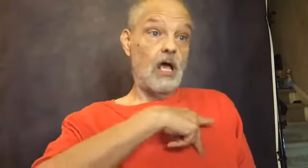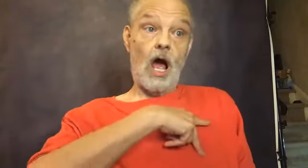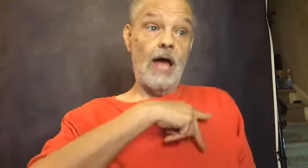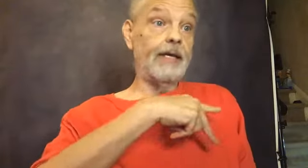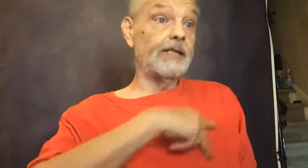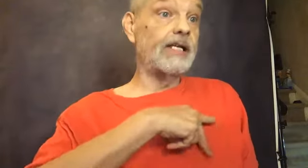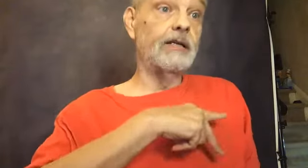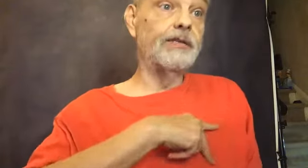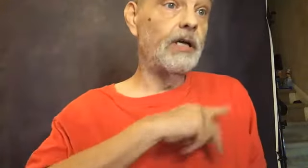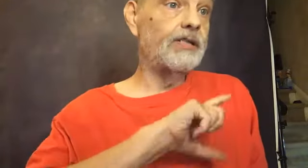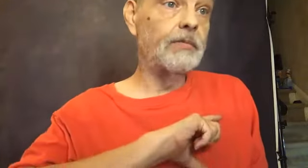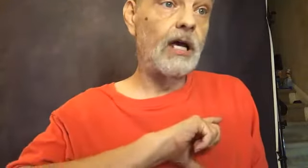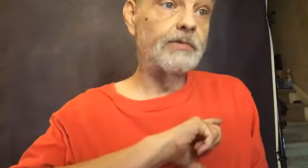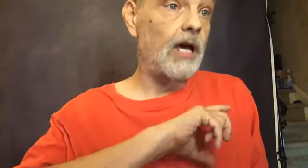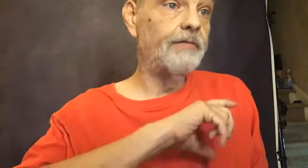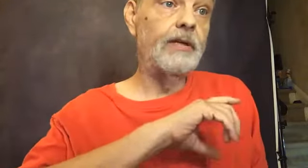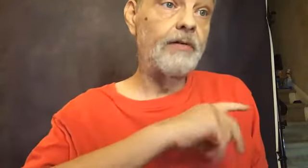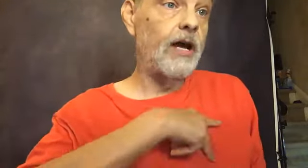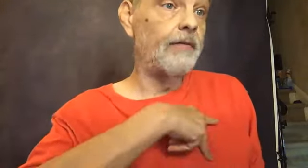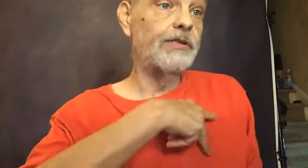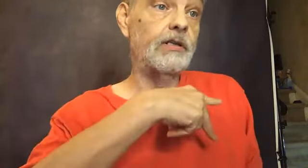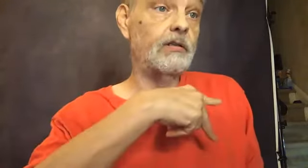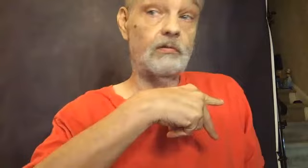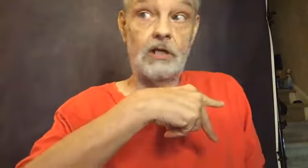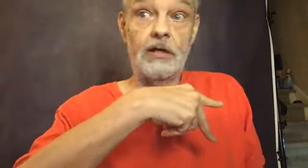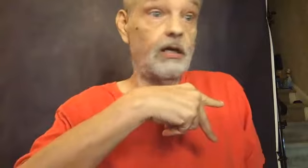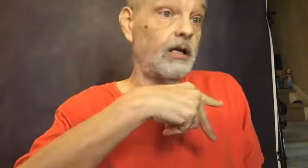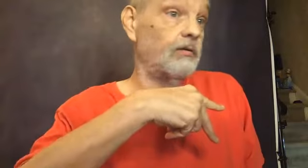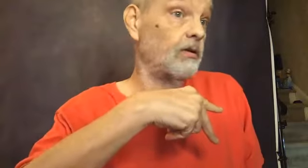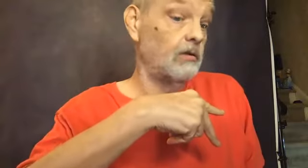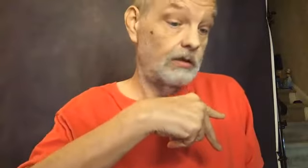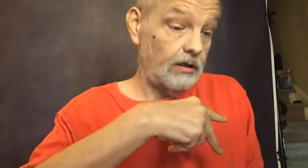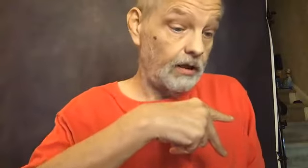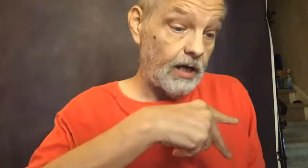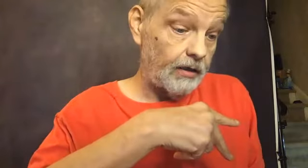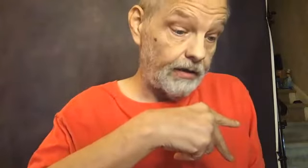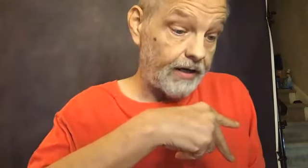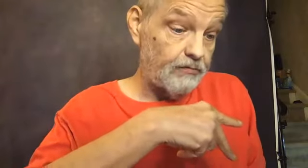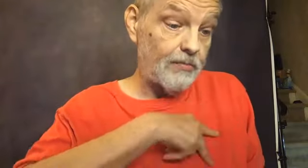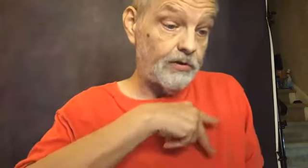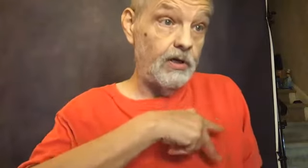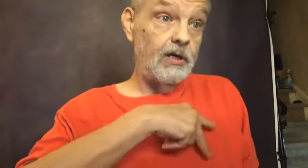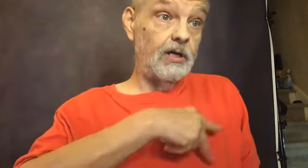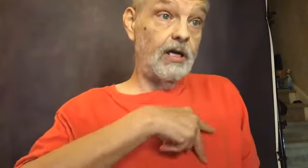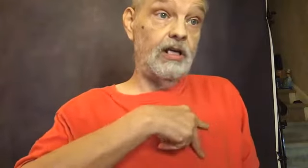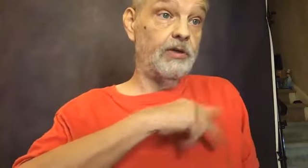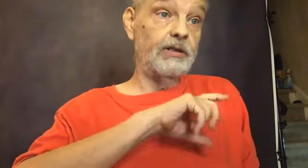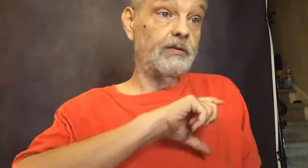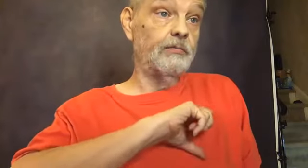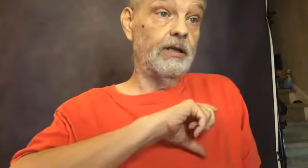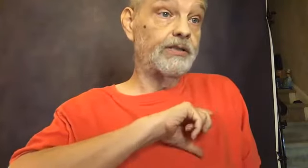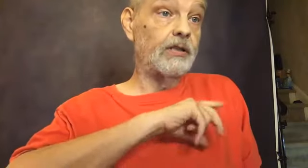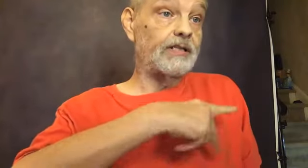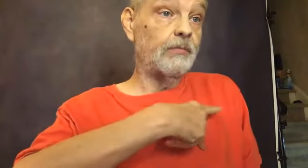I guess that's initialized sometimes. I've never ever seen that I can remember anybody's initializing